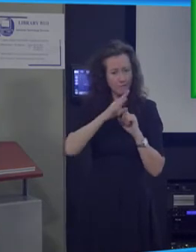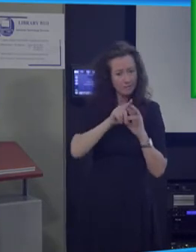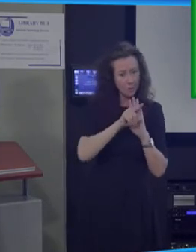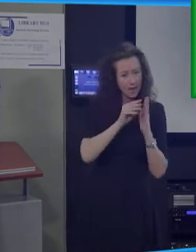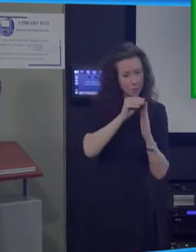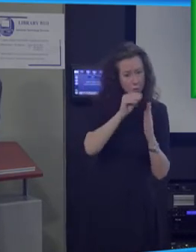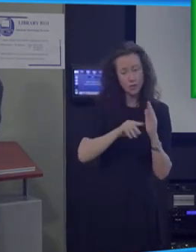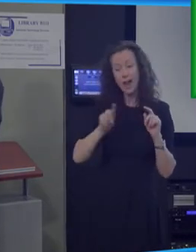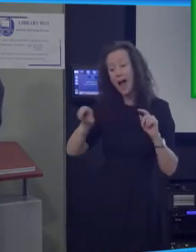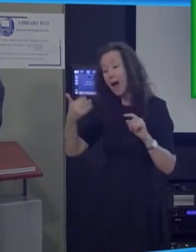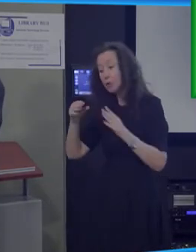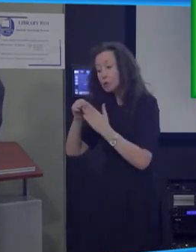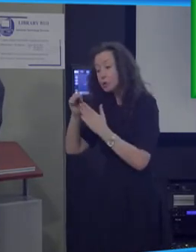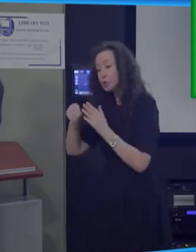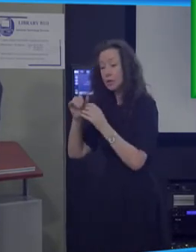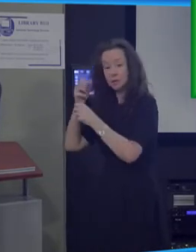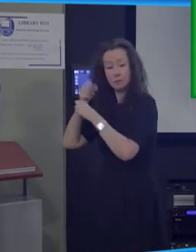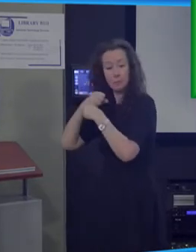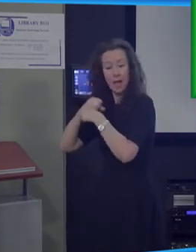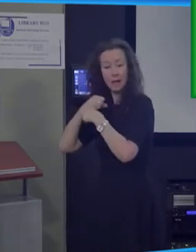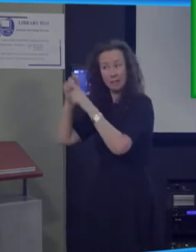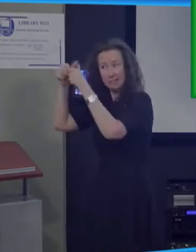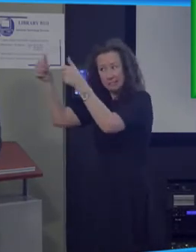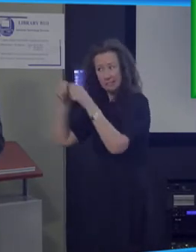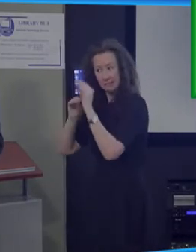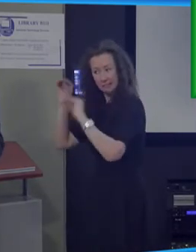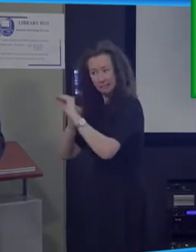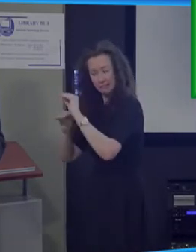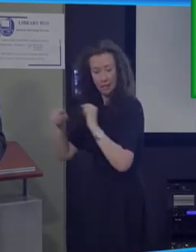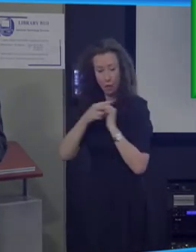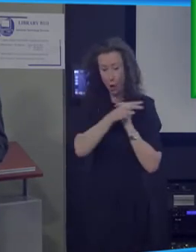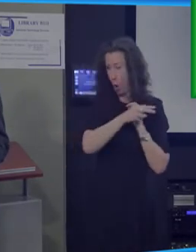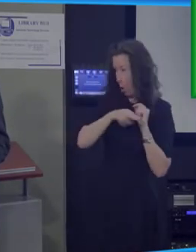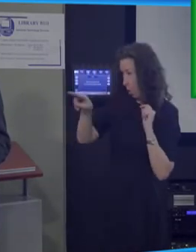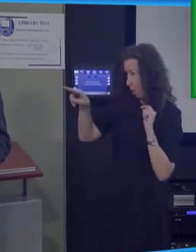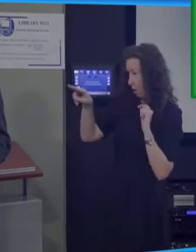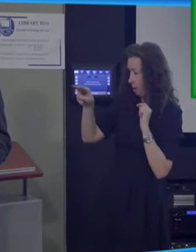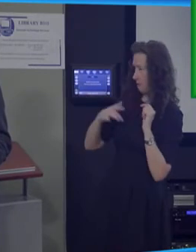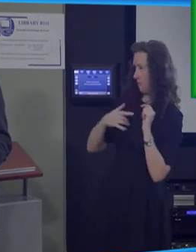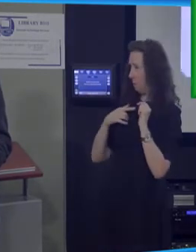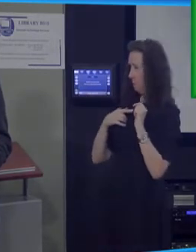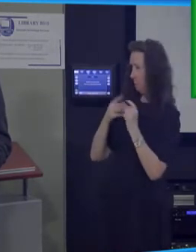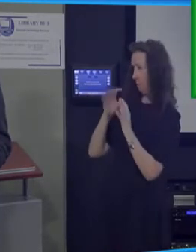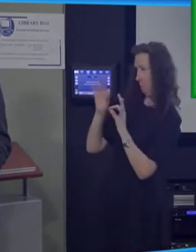created and to give you comments about whether they see whether it's a good experiment or not.